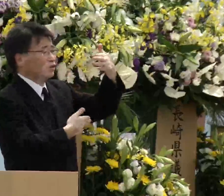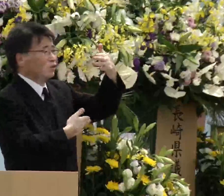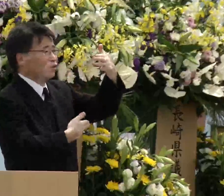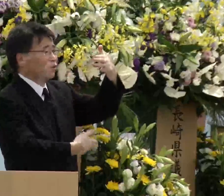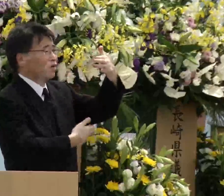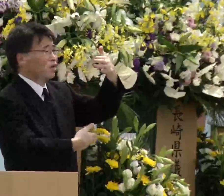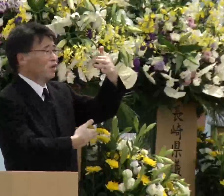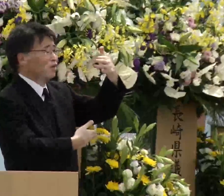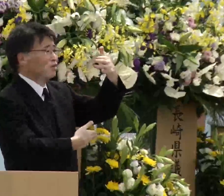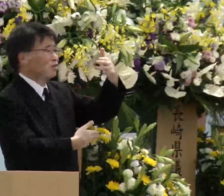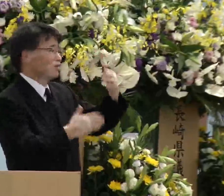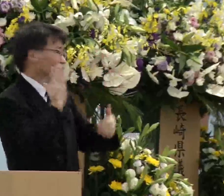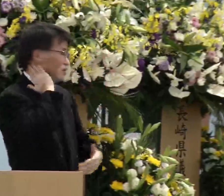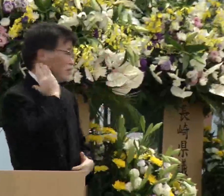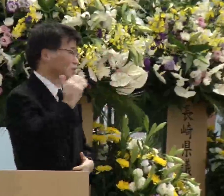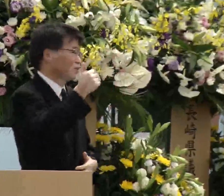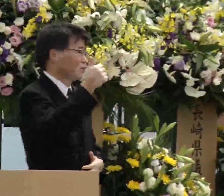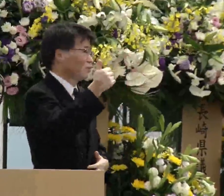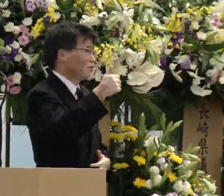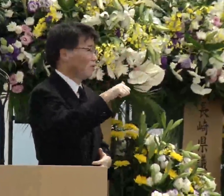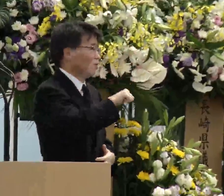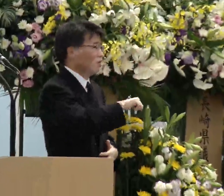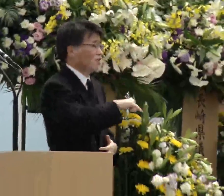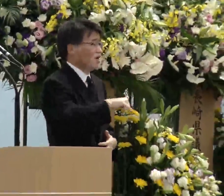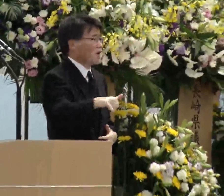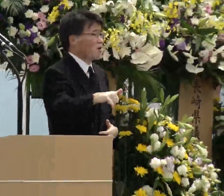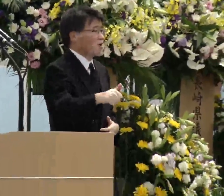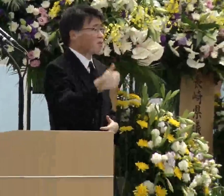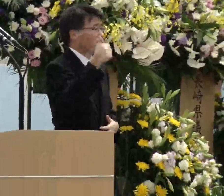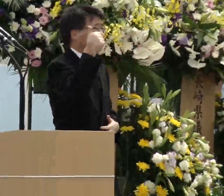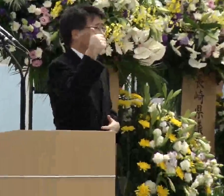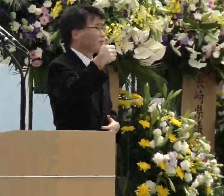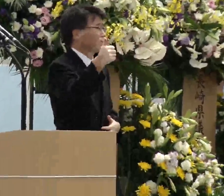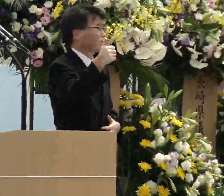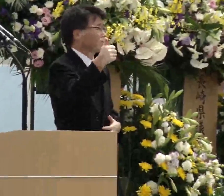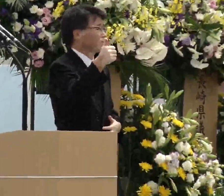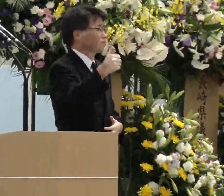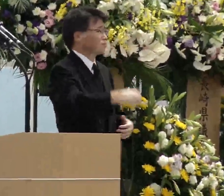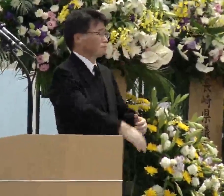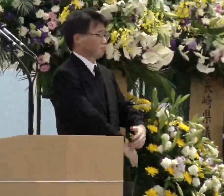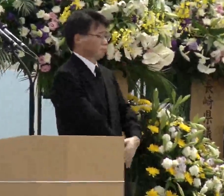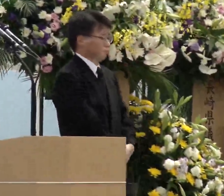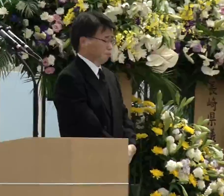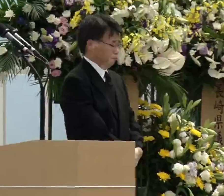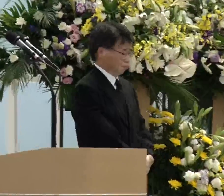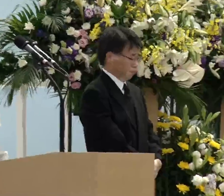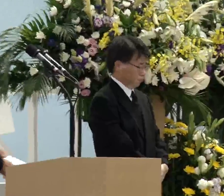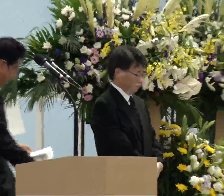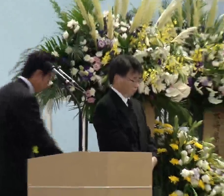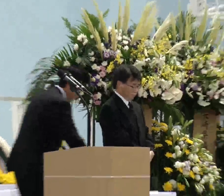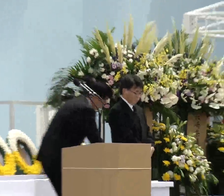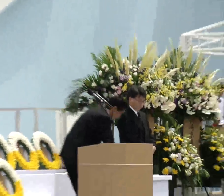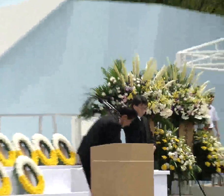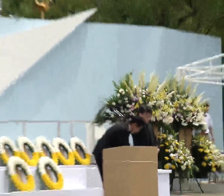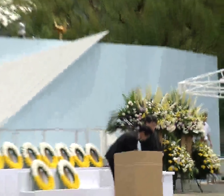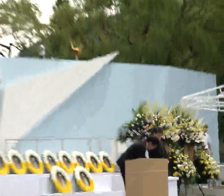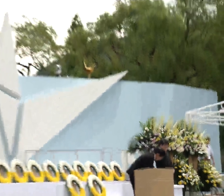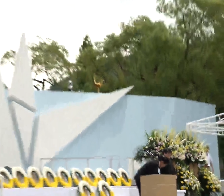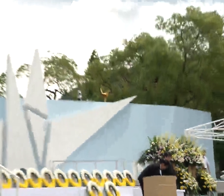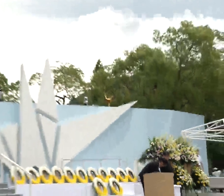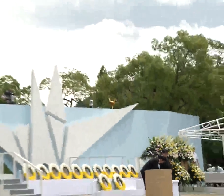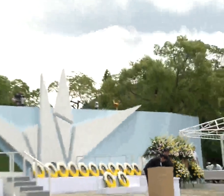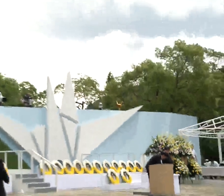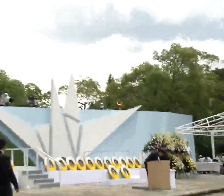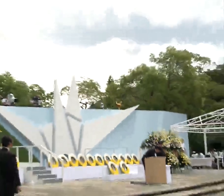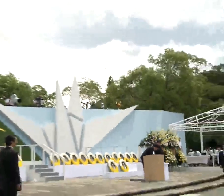weapons may never be repeated. Shinzo Abe, Prime Minister of Japan, the 9th of August, 2014.